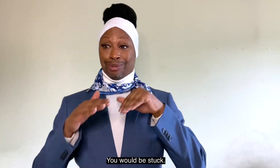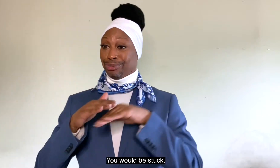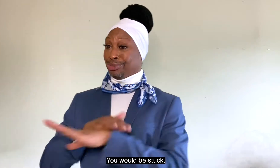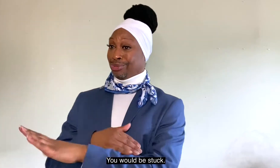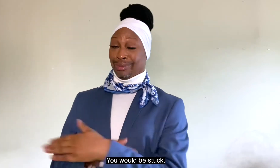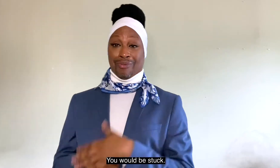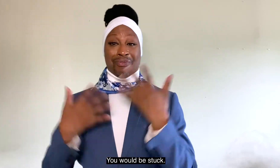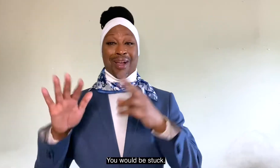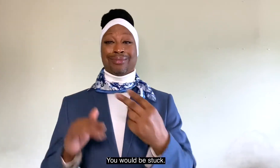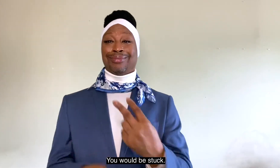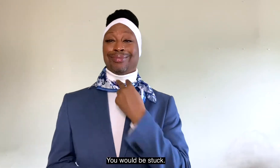You would be stuck.